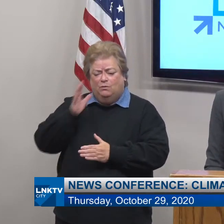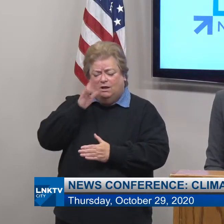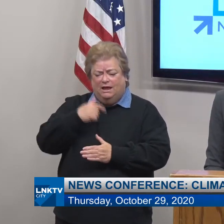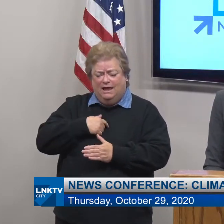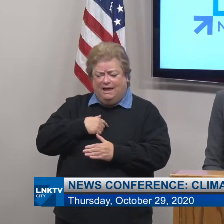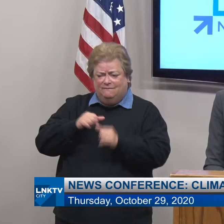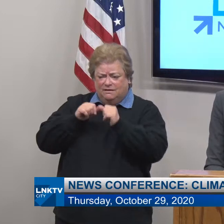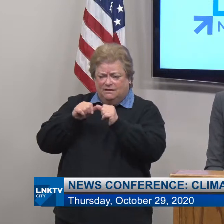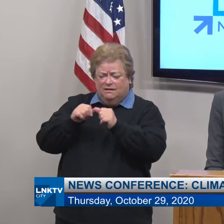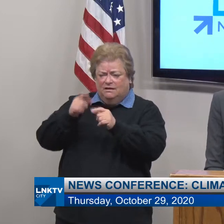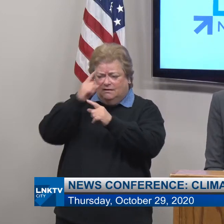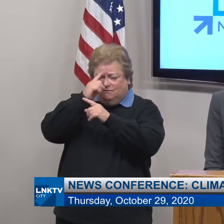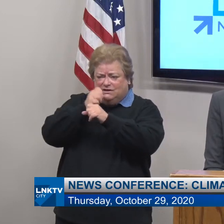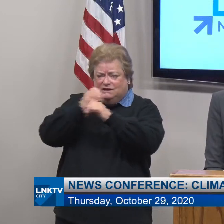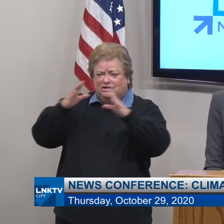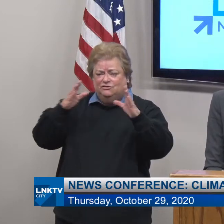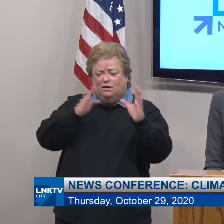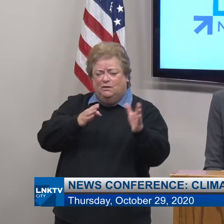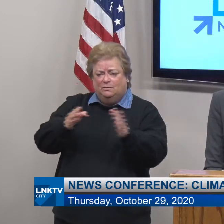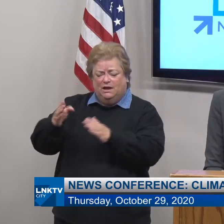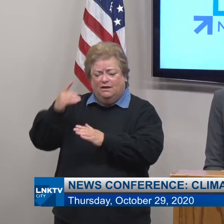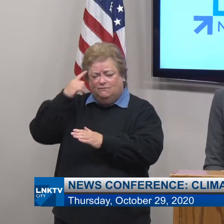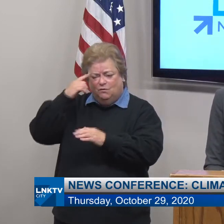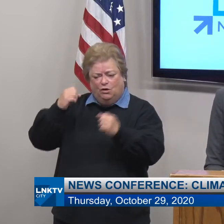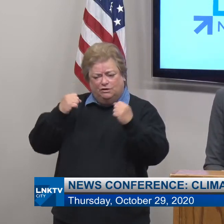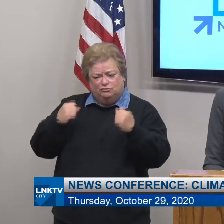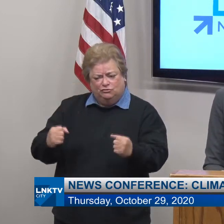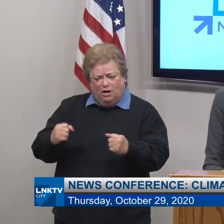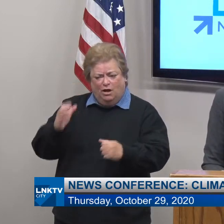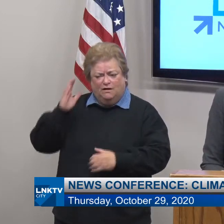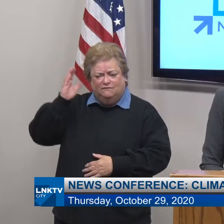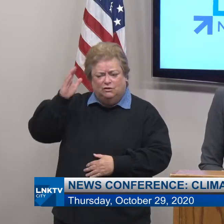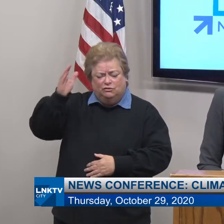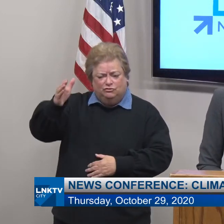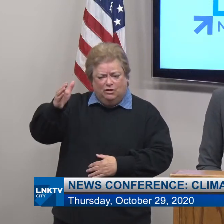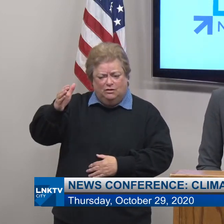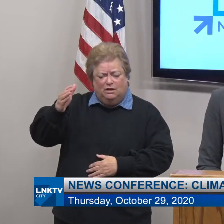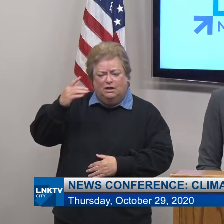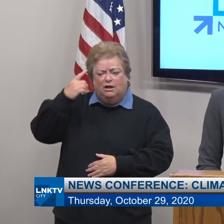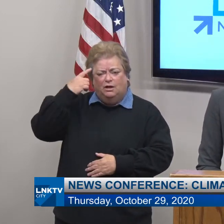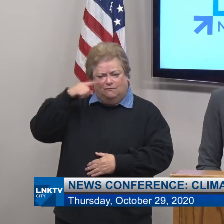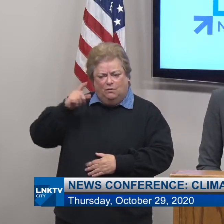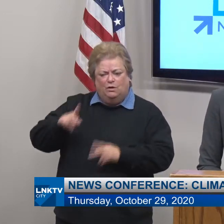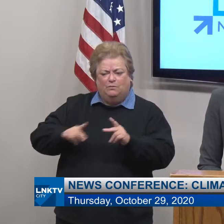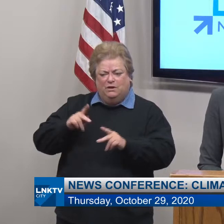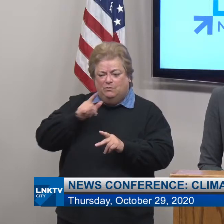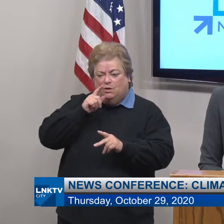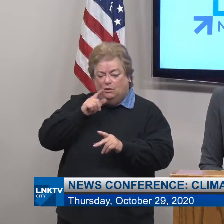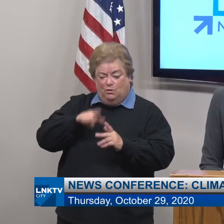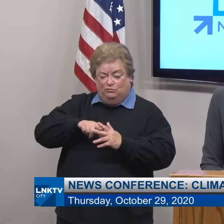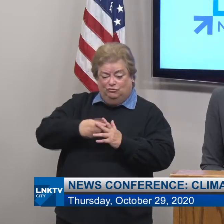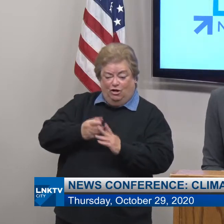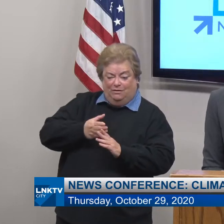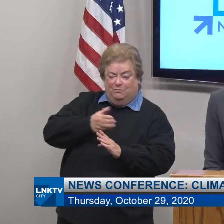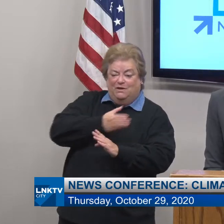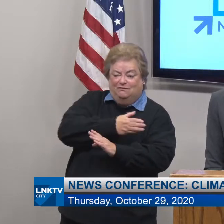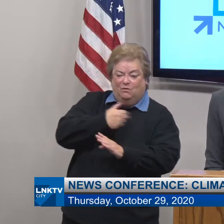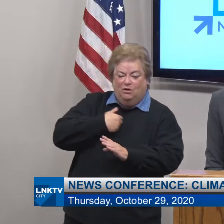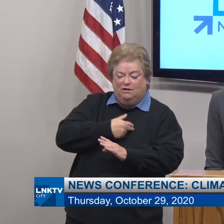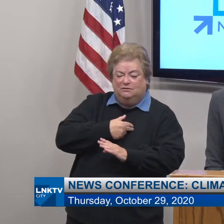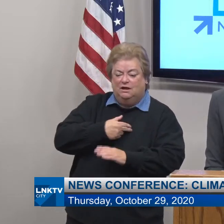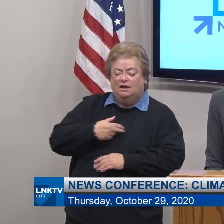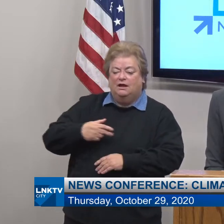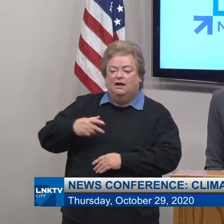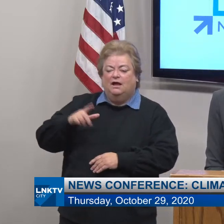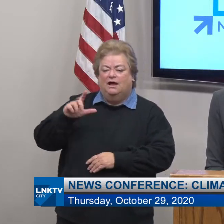visionary efforts to ensure a strong and resilient future made by Lincolnites who came before us. The late Roger